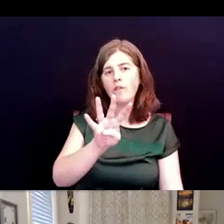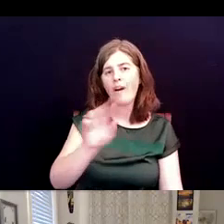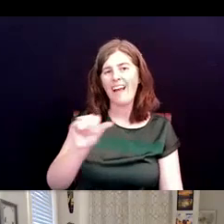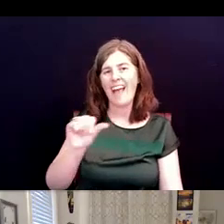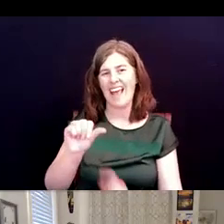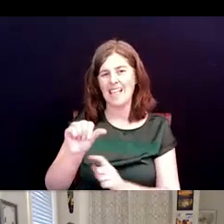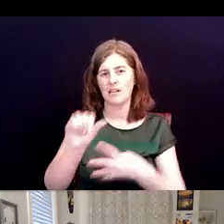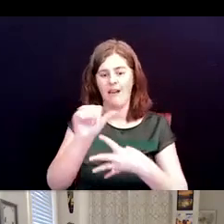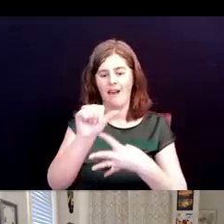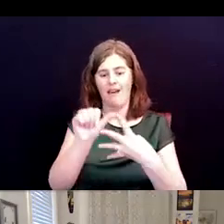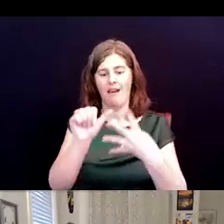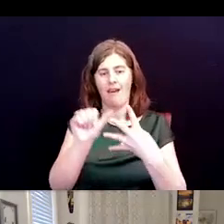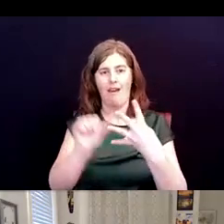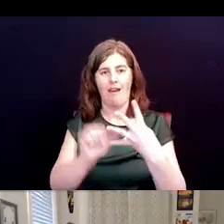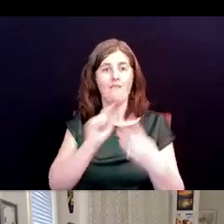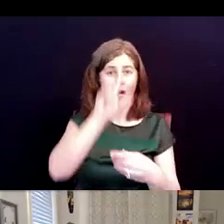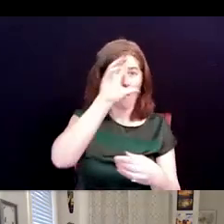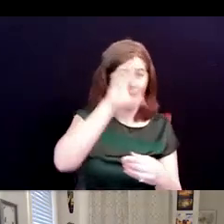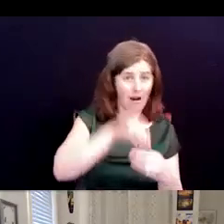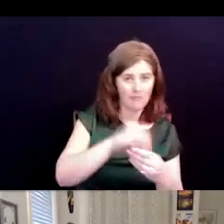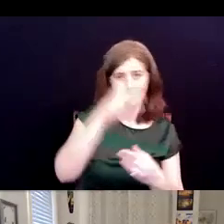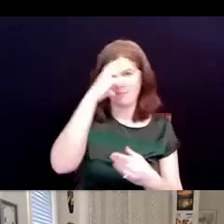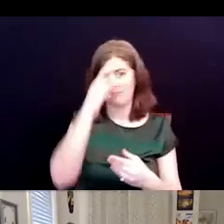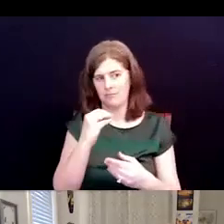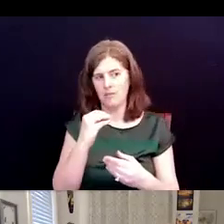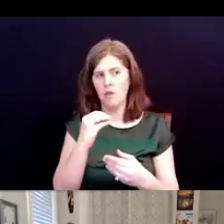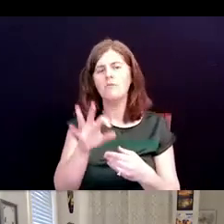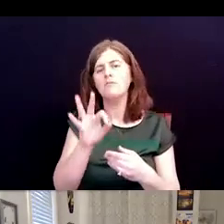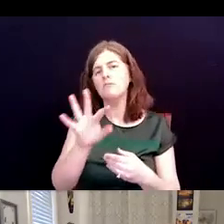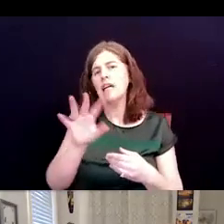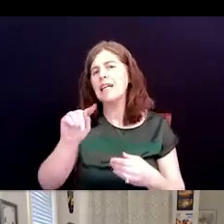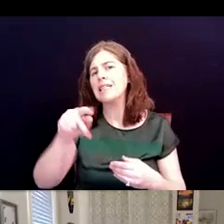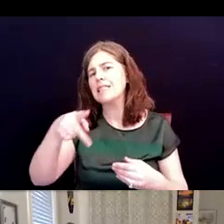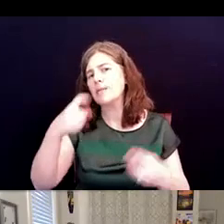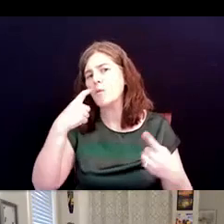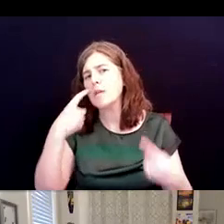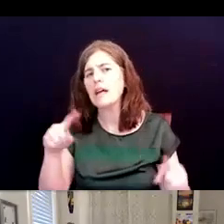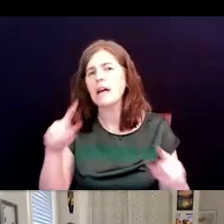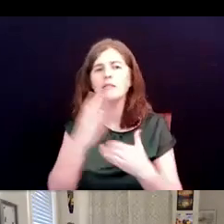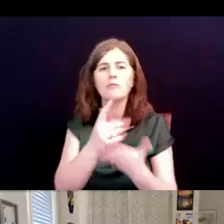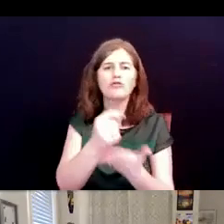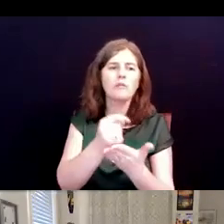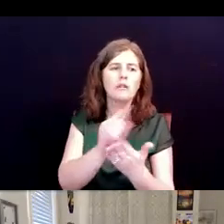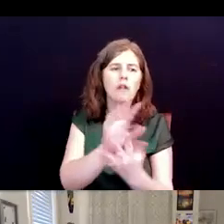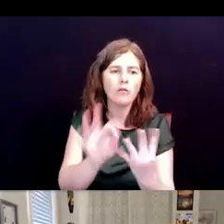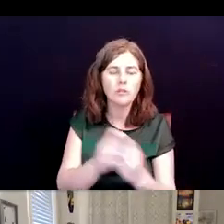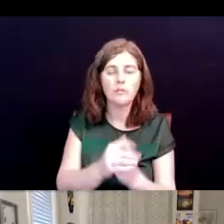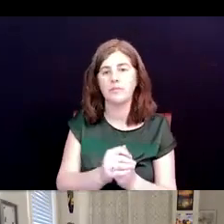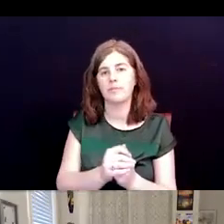show you how that looks. Then we'll talk about some tips for success and some treatment options related to sleep. And then again, I